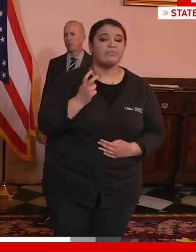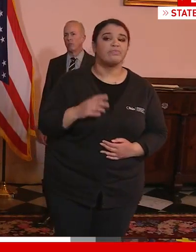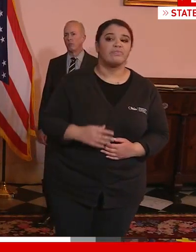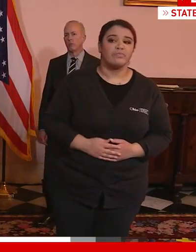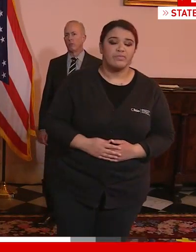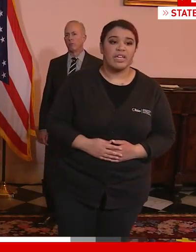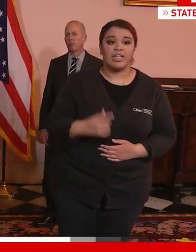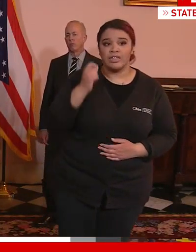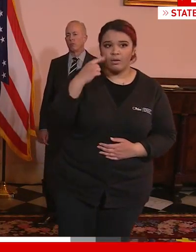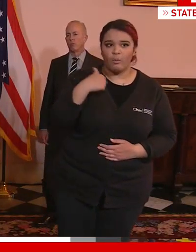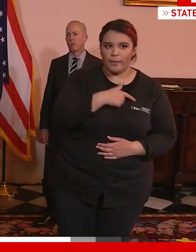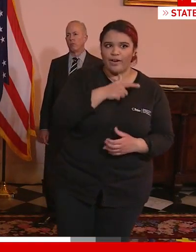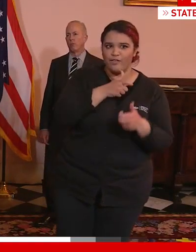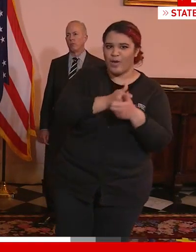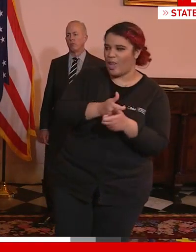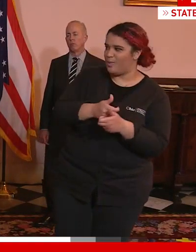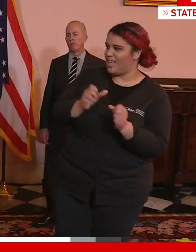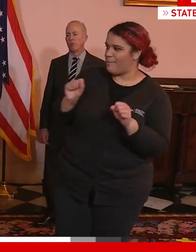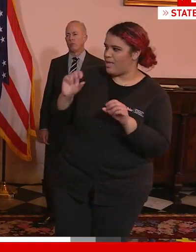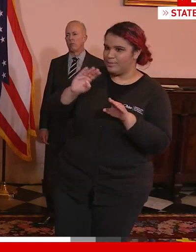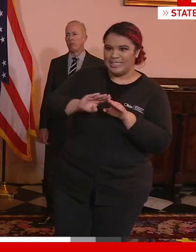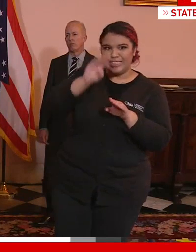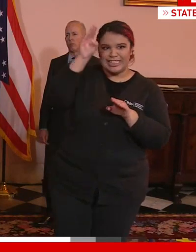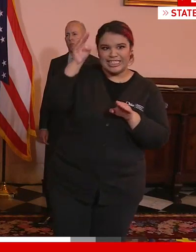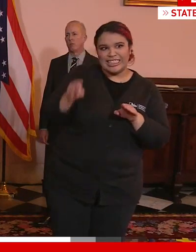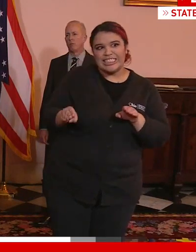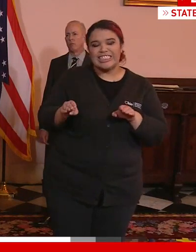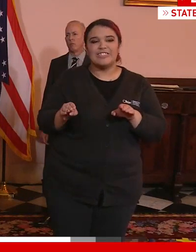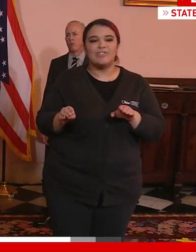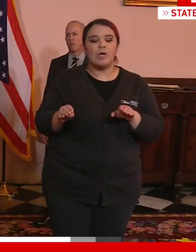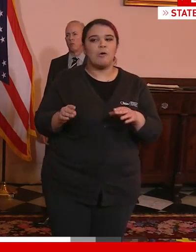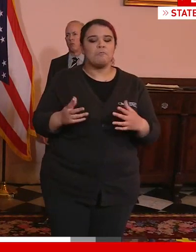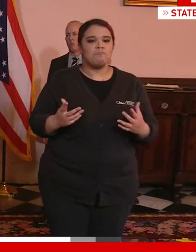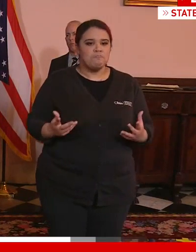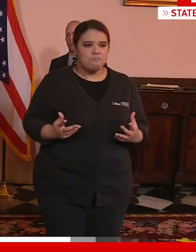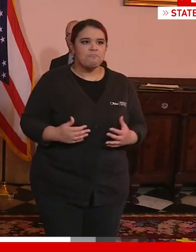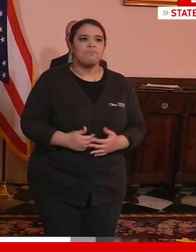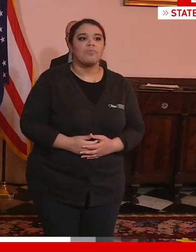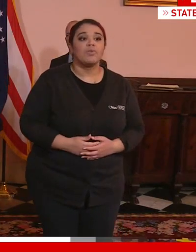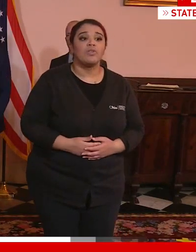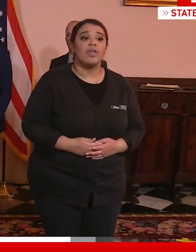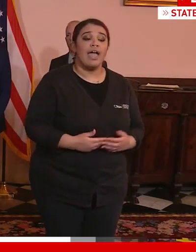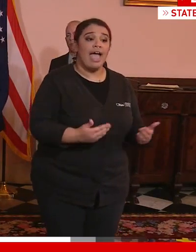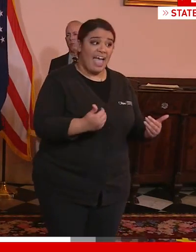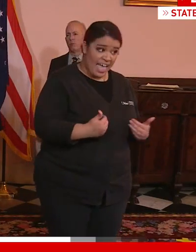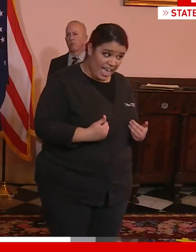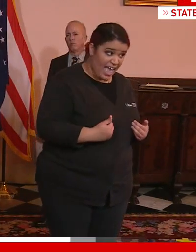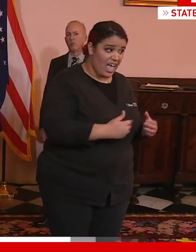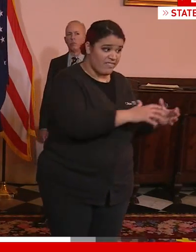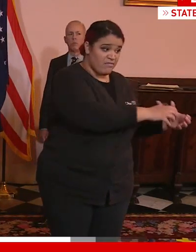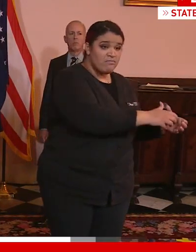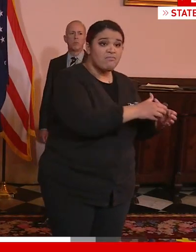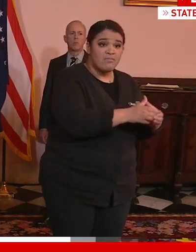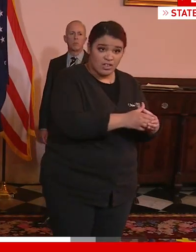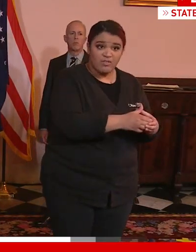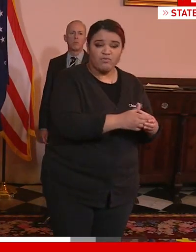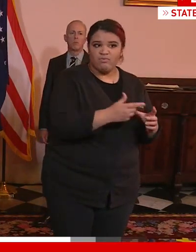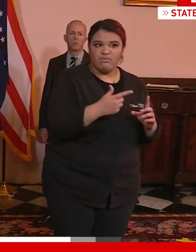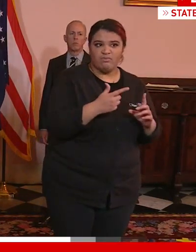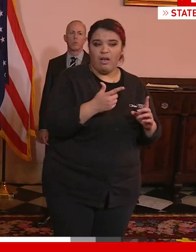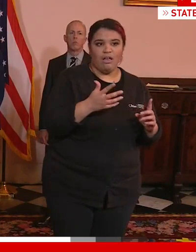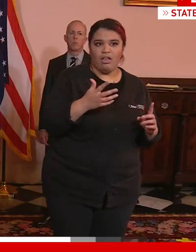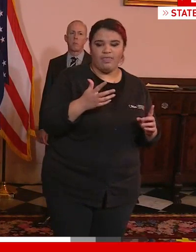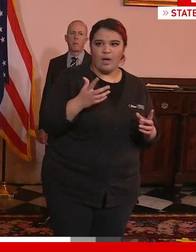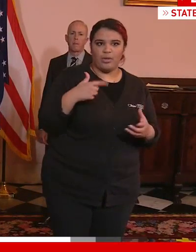healthcare industry and our EMS providers and our long-term care are going to see. So those resources are available. We are working together to try to figure